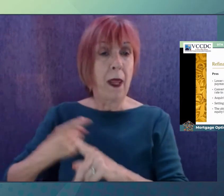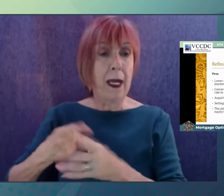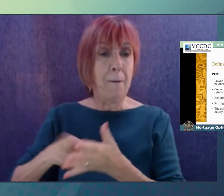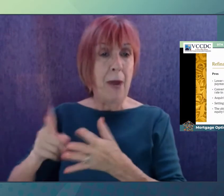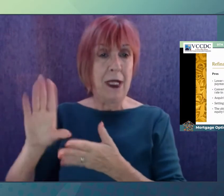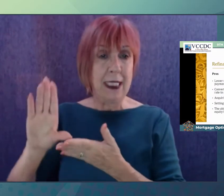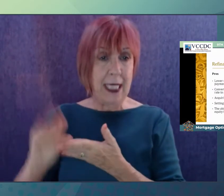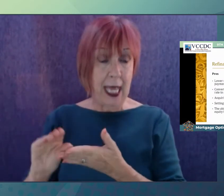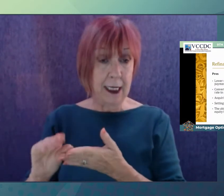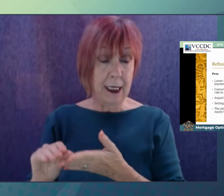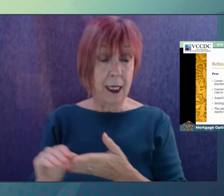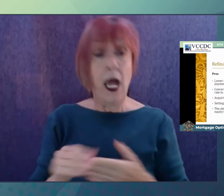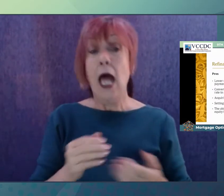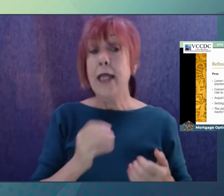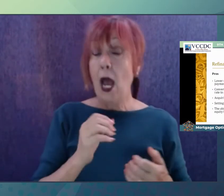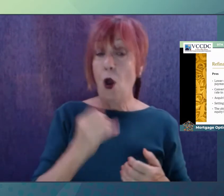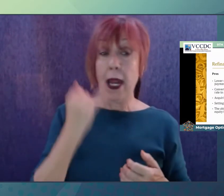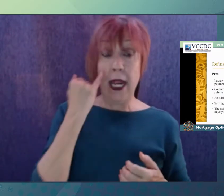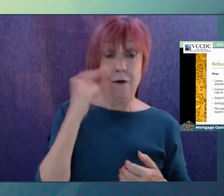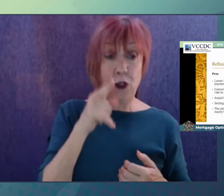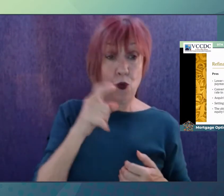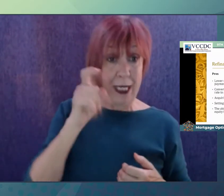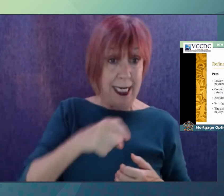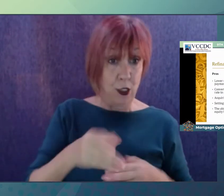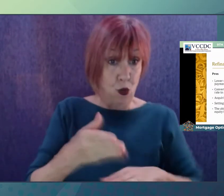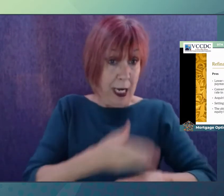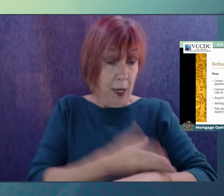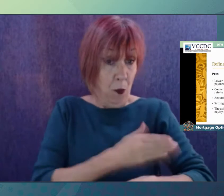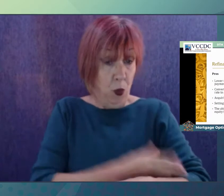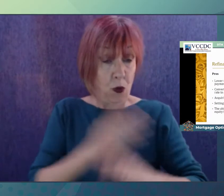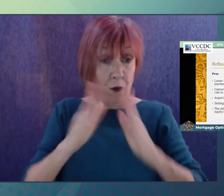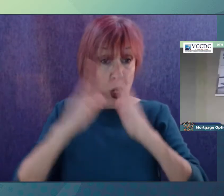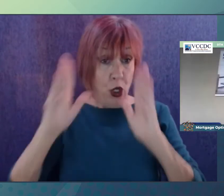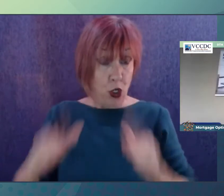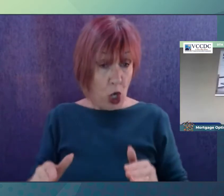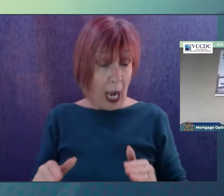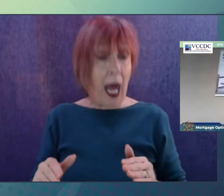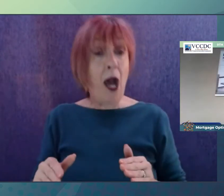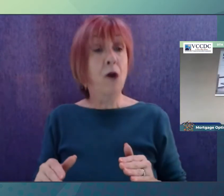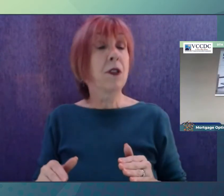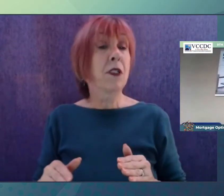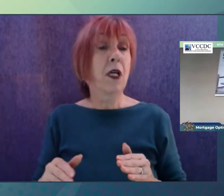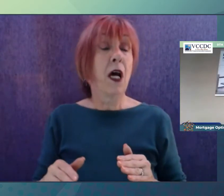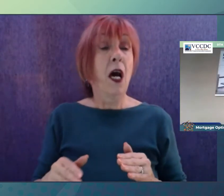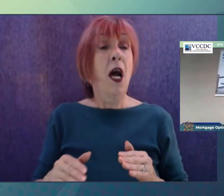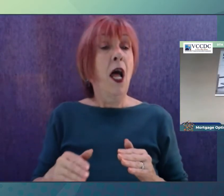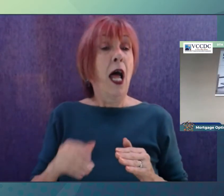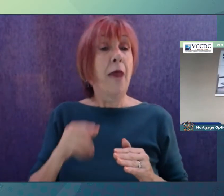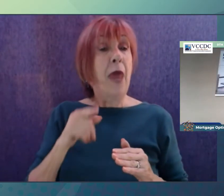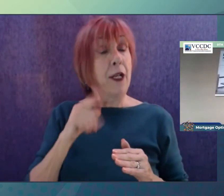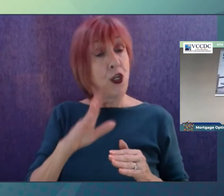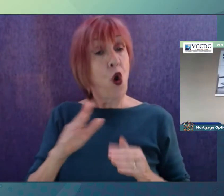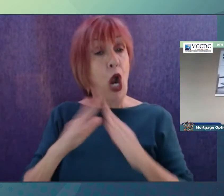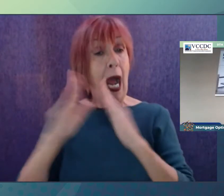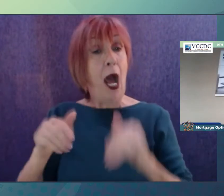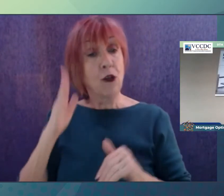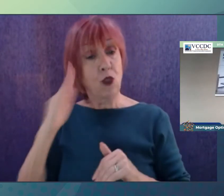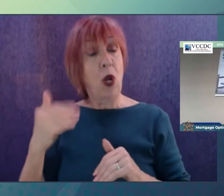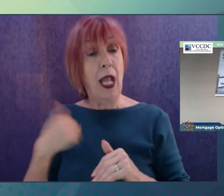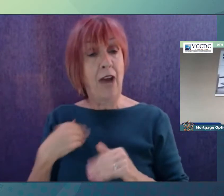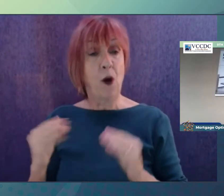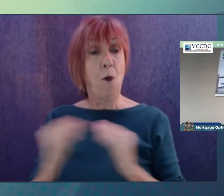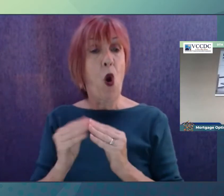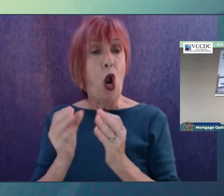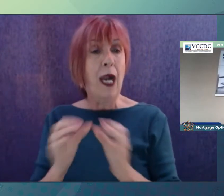home, made improvements on it, and paid off your mortgage over the years, you've built up a stockpile of equity tied to your home. Refinancing can